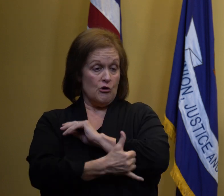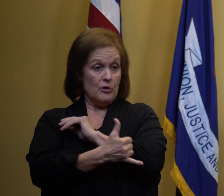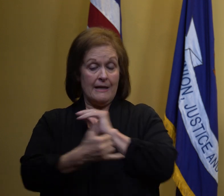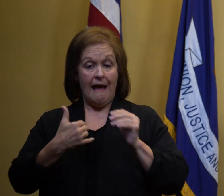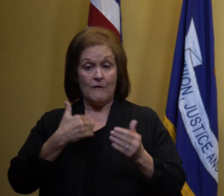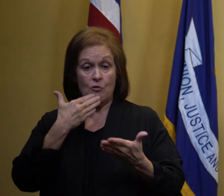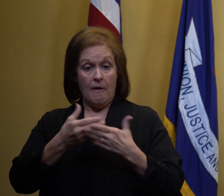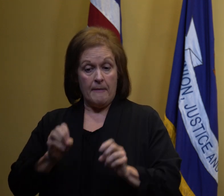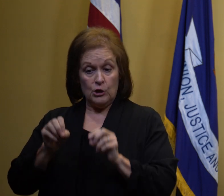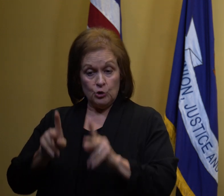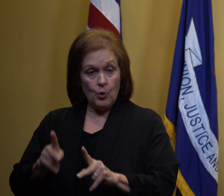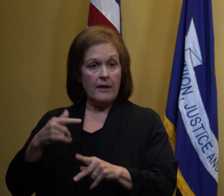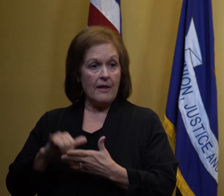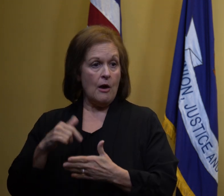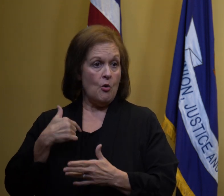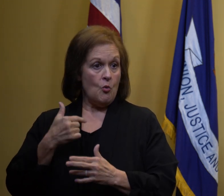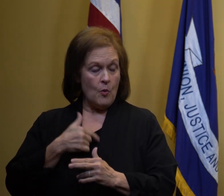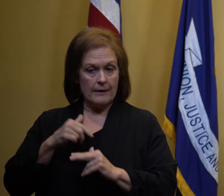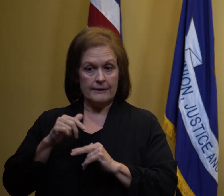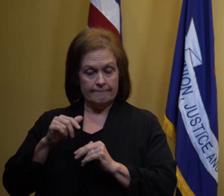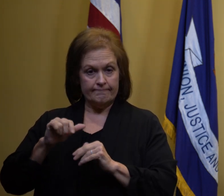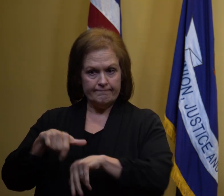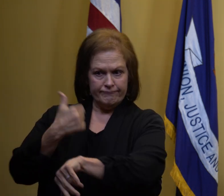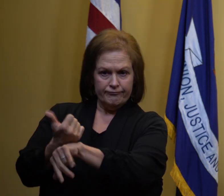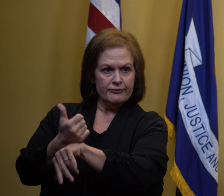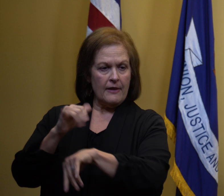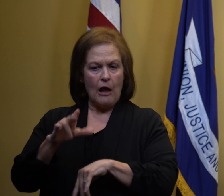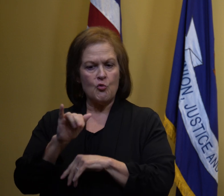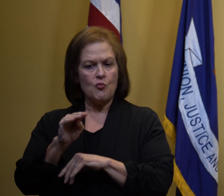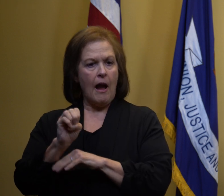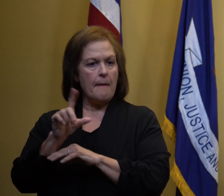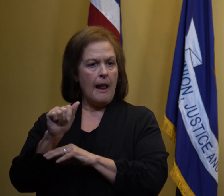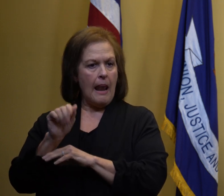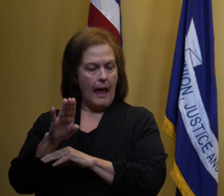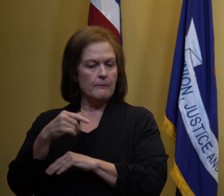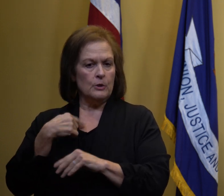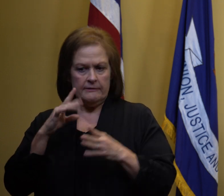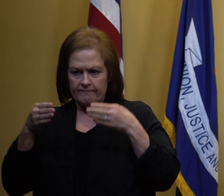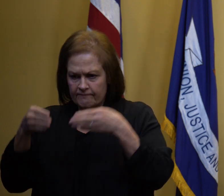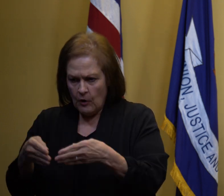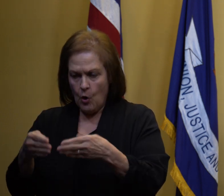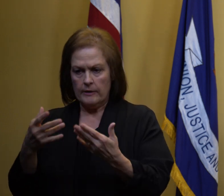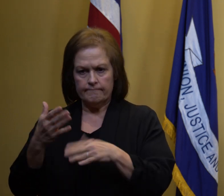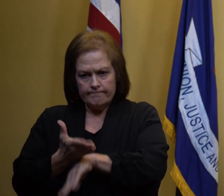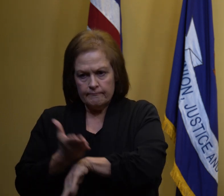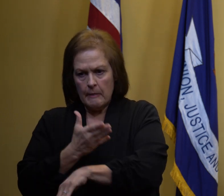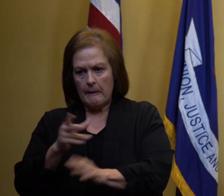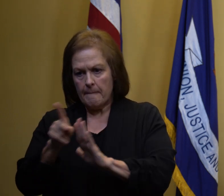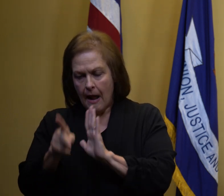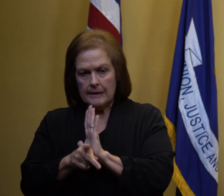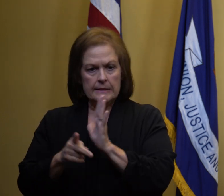this opportunity as we're building out this crime lab, and we're very much focused on enhancing policies relative